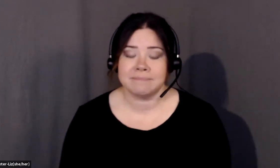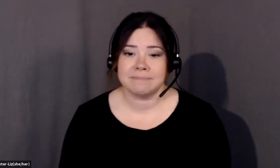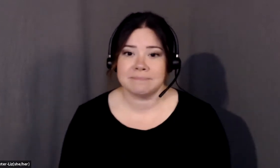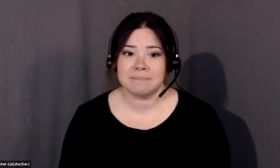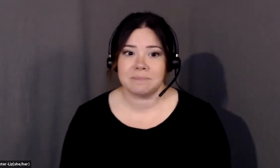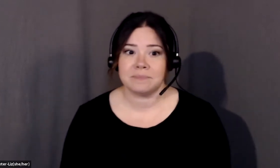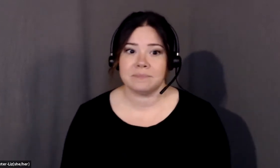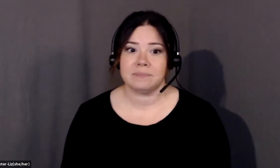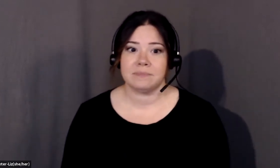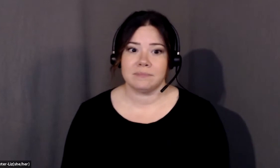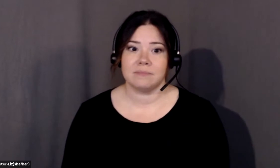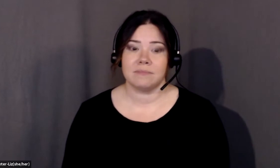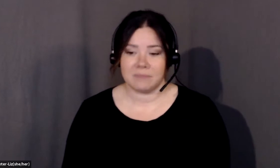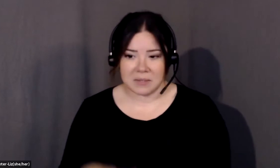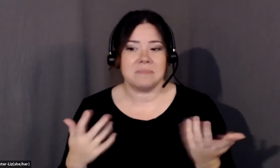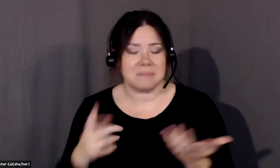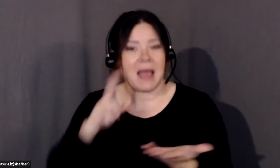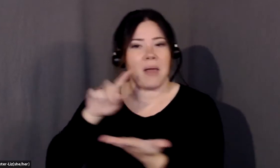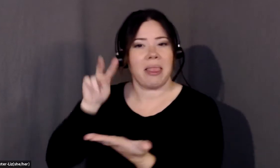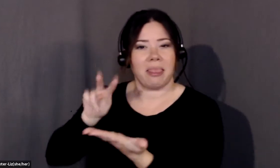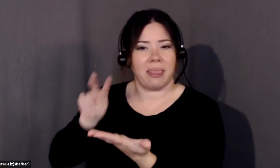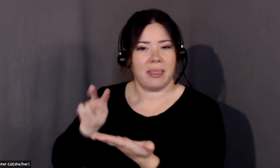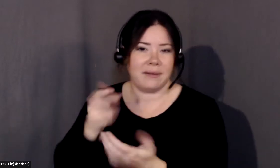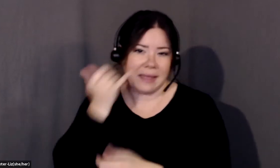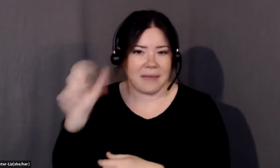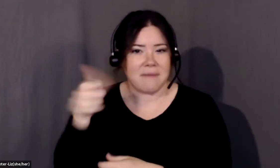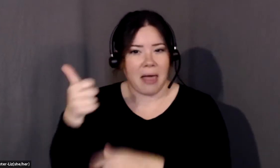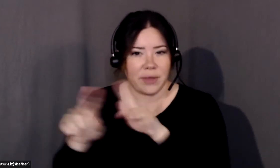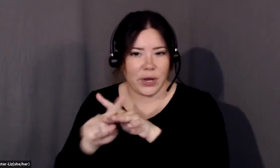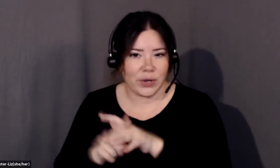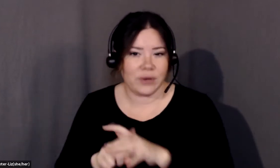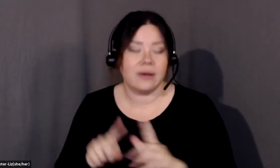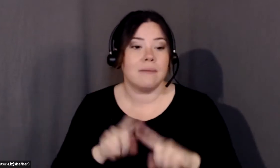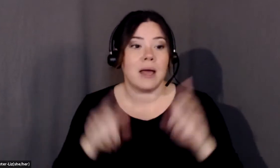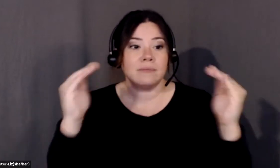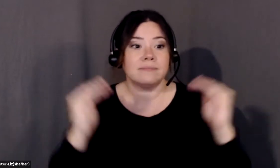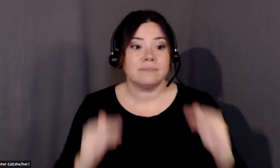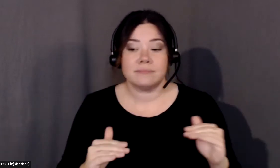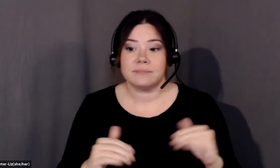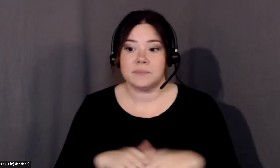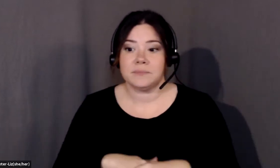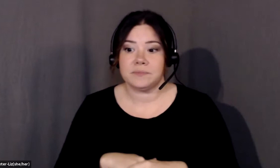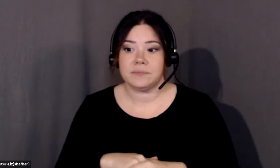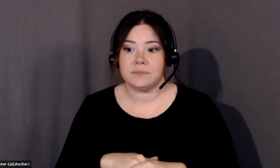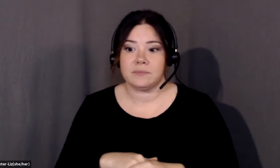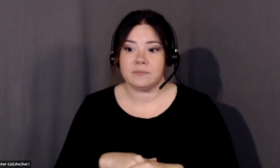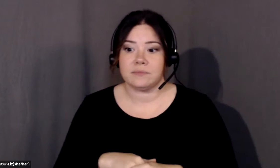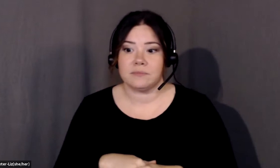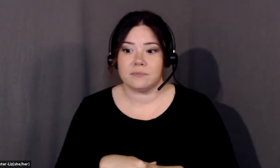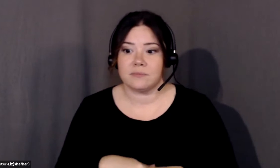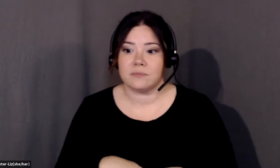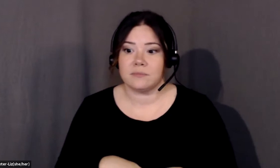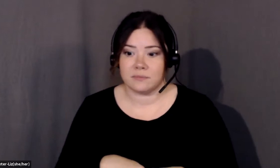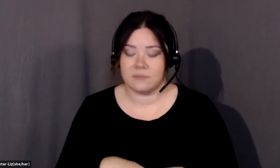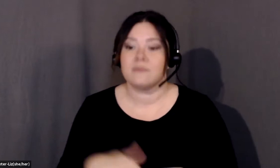Well, I will see if anything comes up, but we'll move to the next slide. And if anyone else shares, I will add it. Kurt just put in